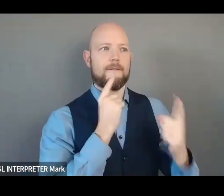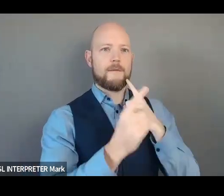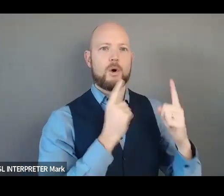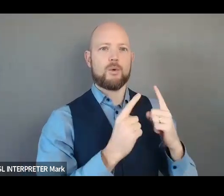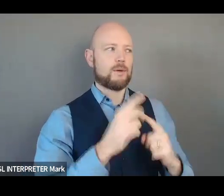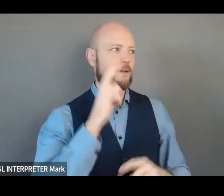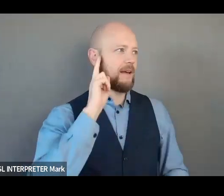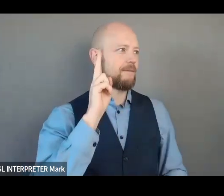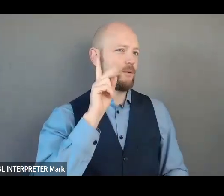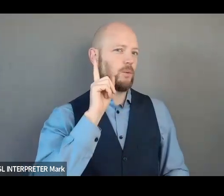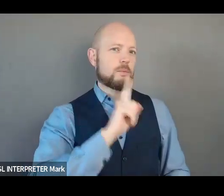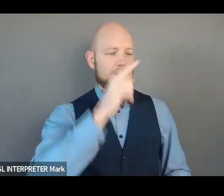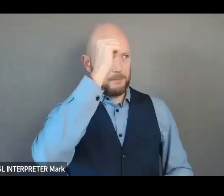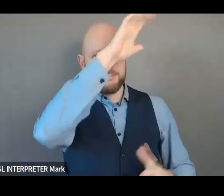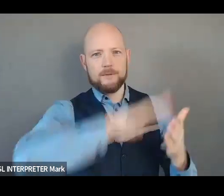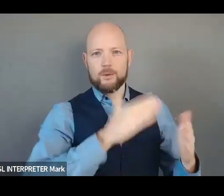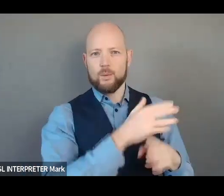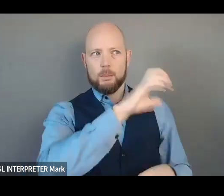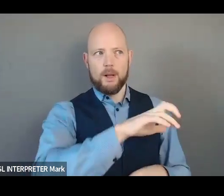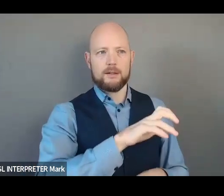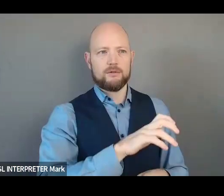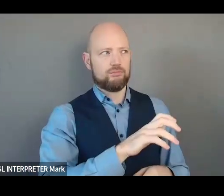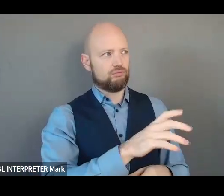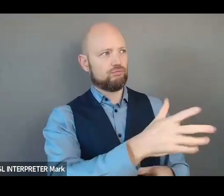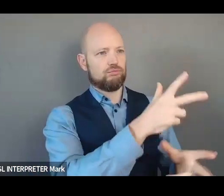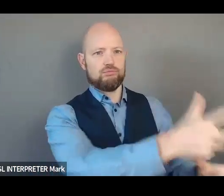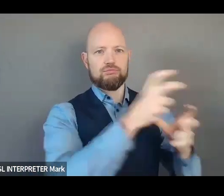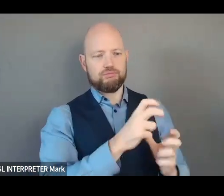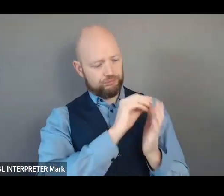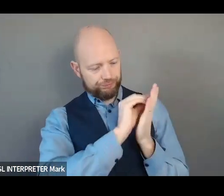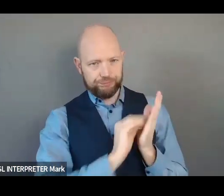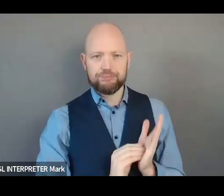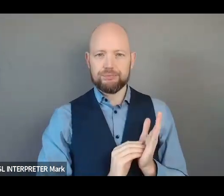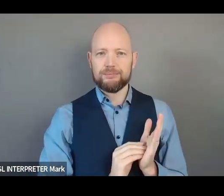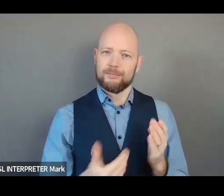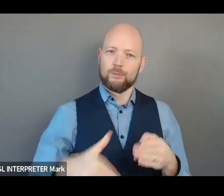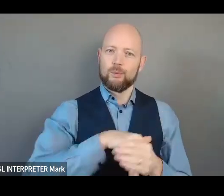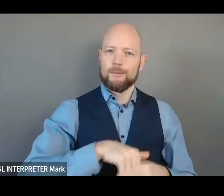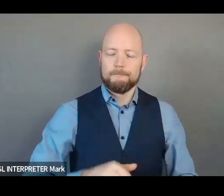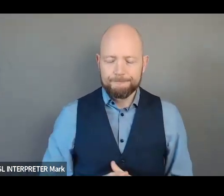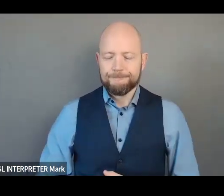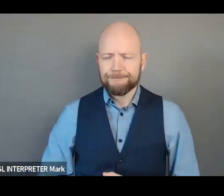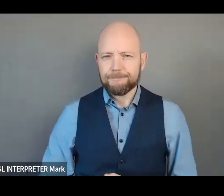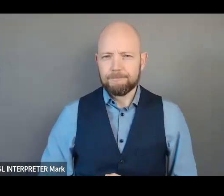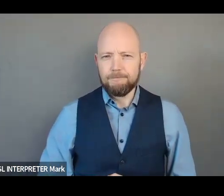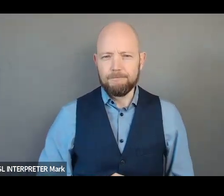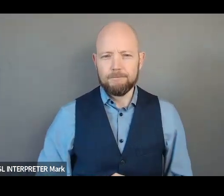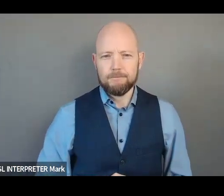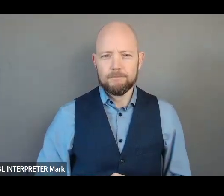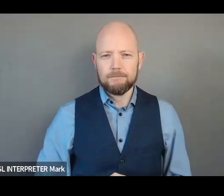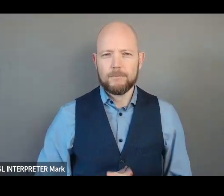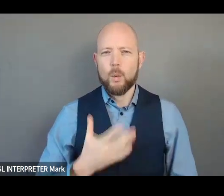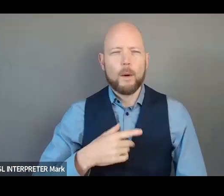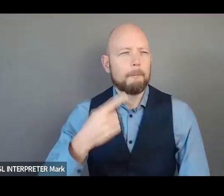experiences of menstruation in the workplace. So what we really wanted to do was look at this from the point of view of people with